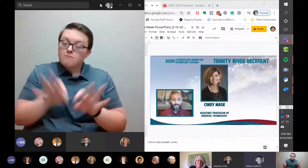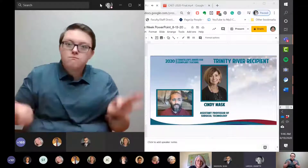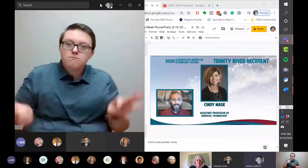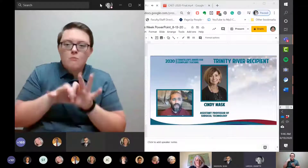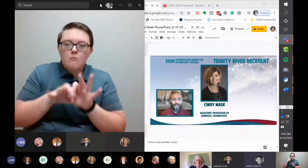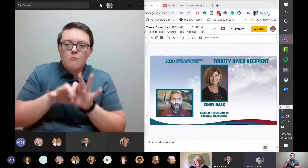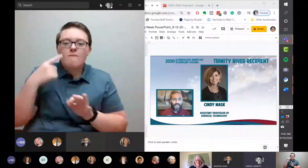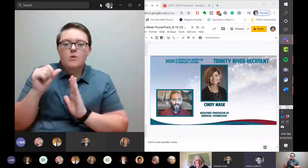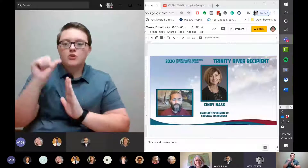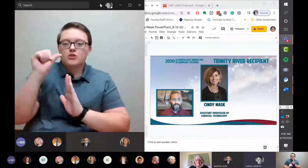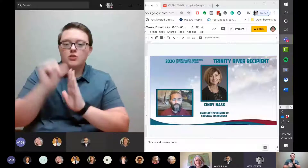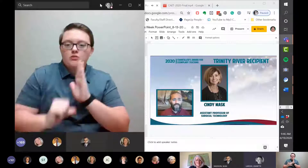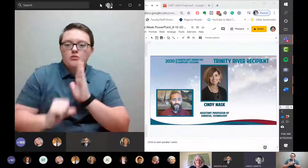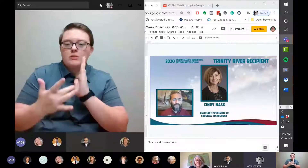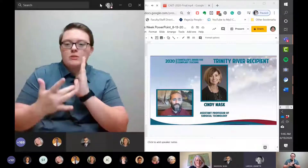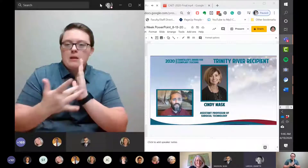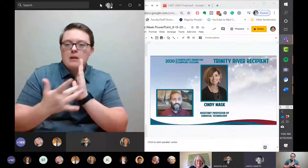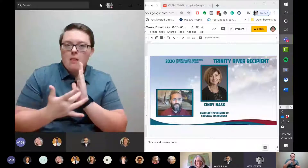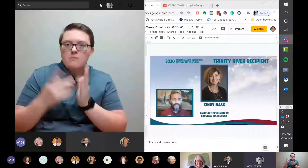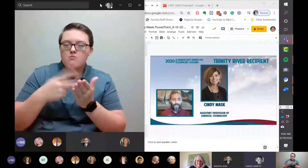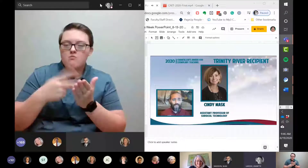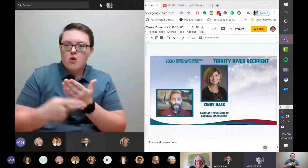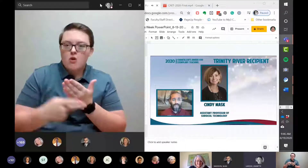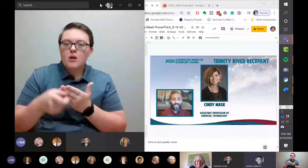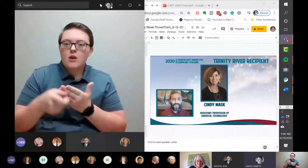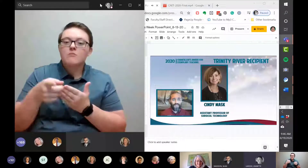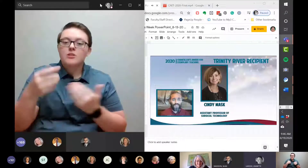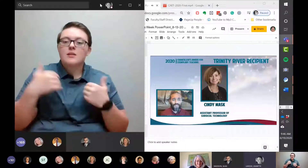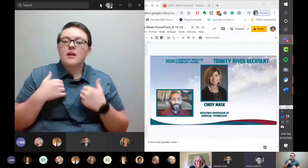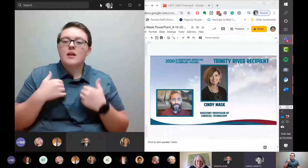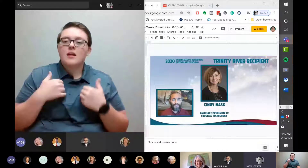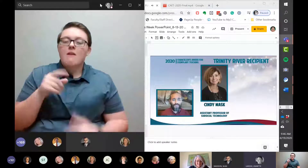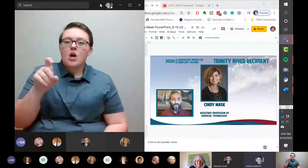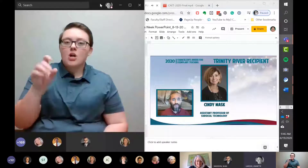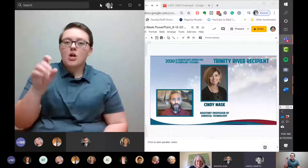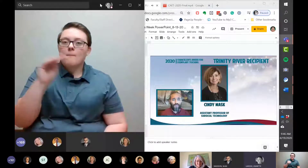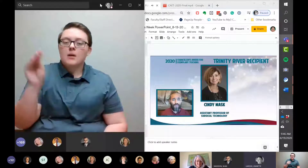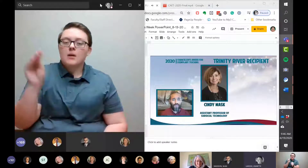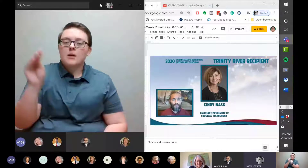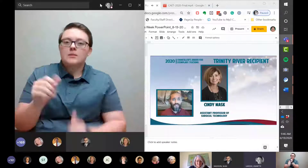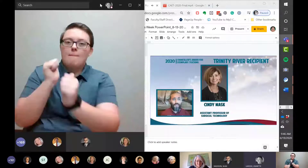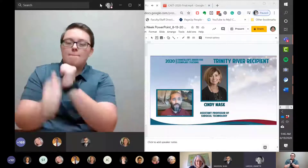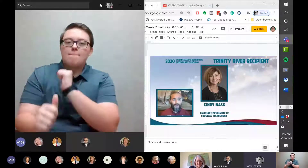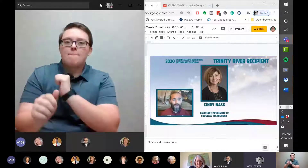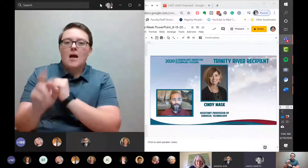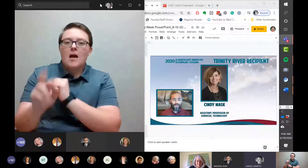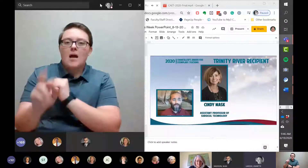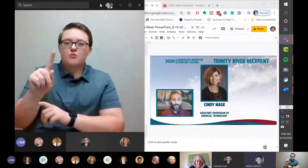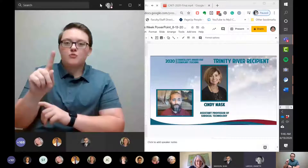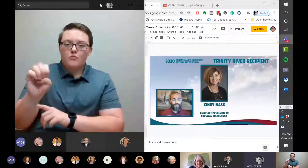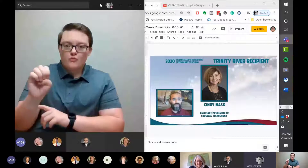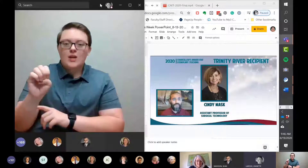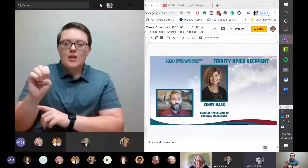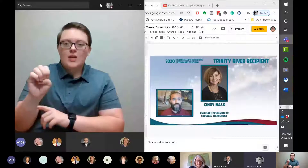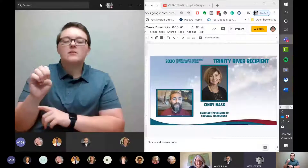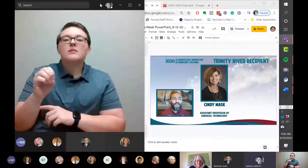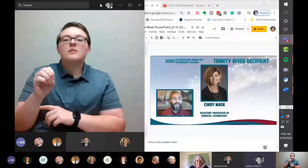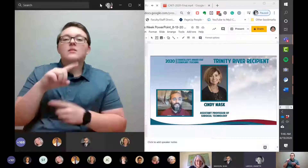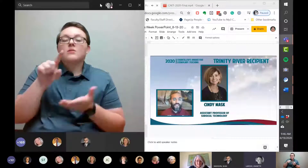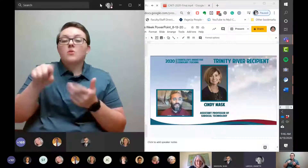100% pass rate on the National Certification Exam, with 97% of students offered employment prior to